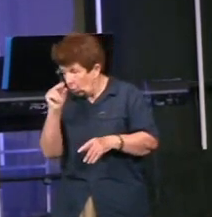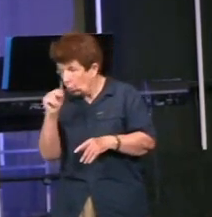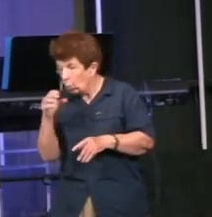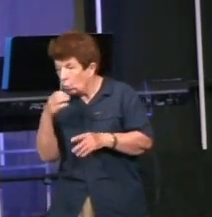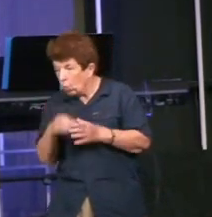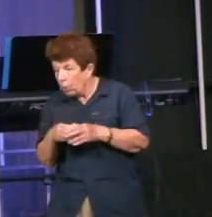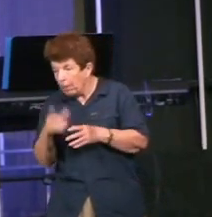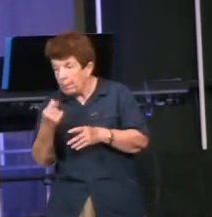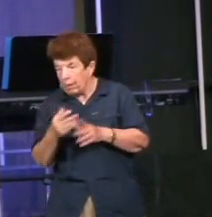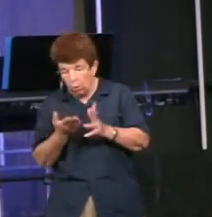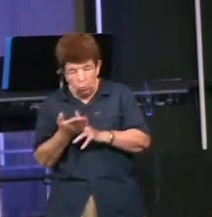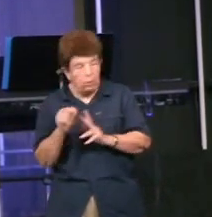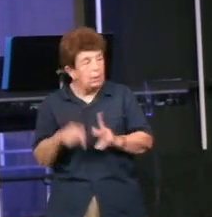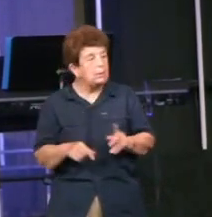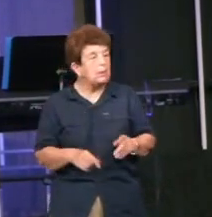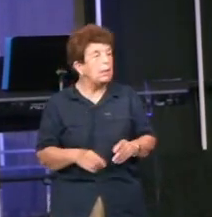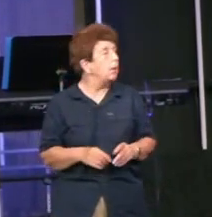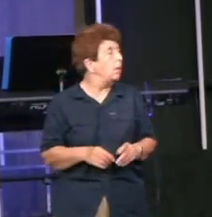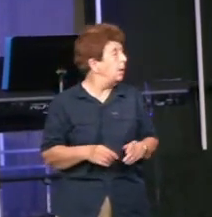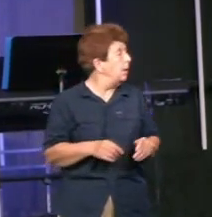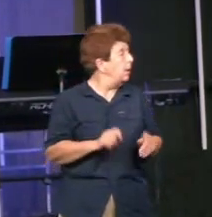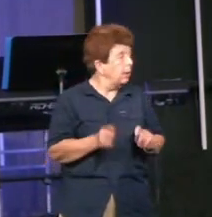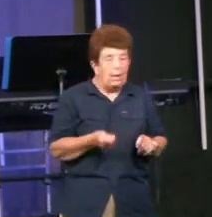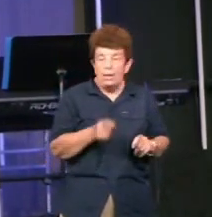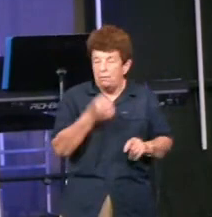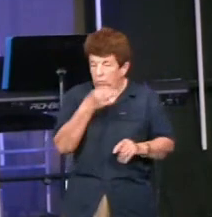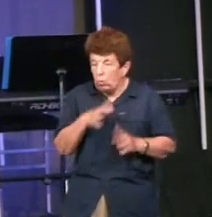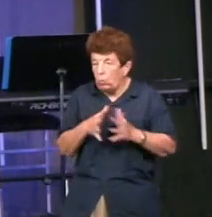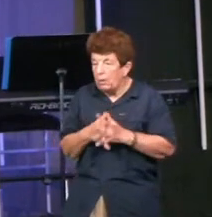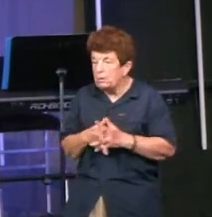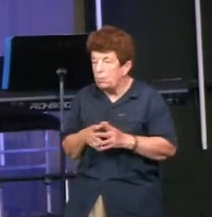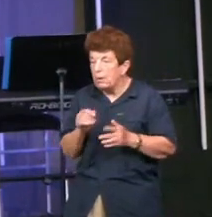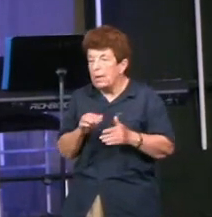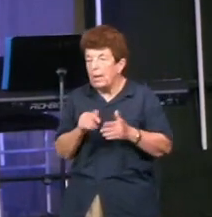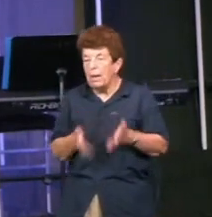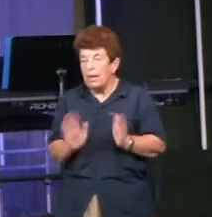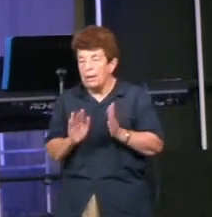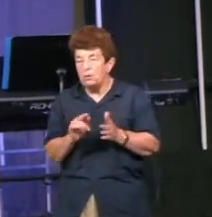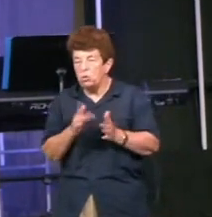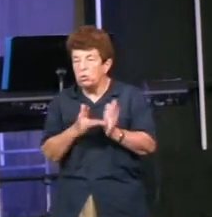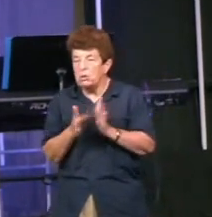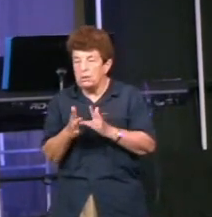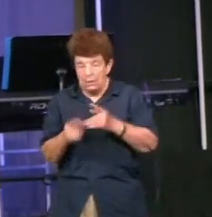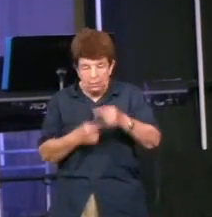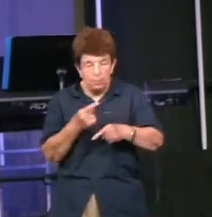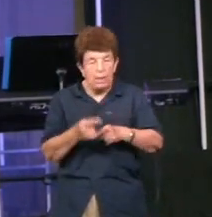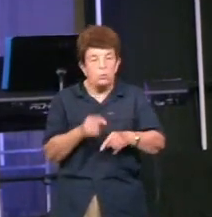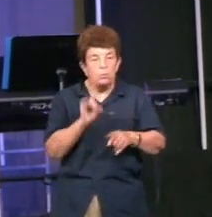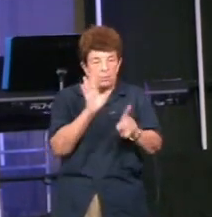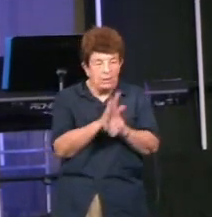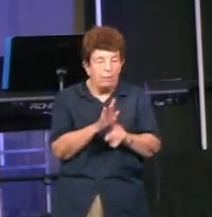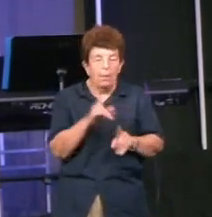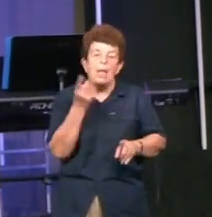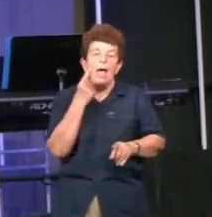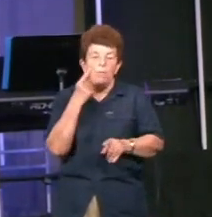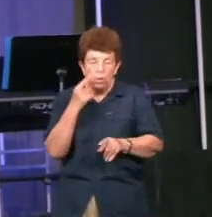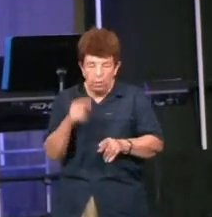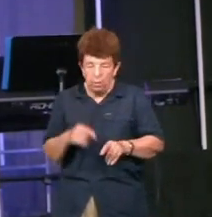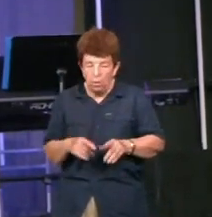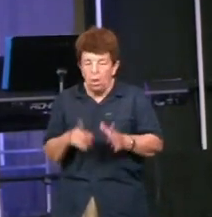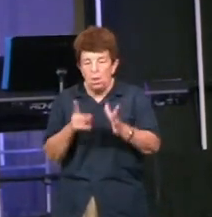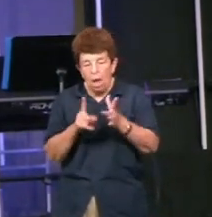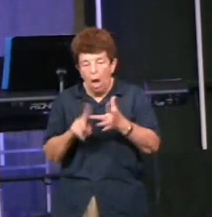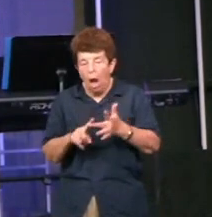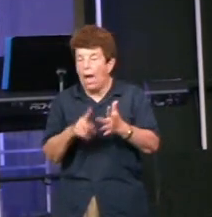while. And over the next couple of weeks in the lead up to Christmas, we're going to let Jesus describe himself to us by looking through the I